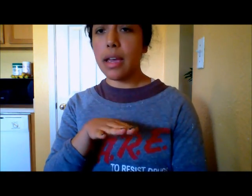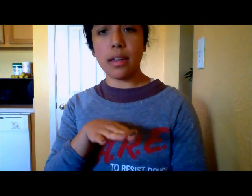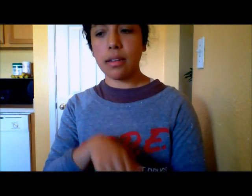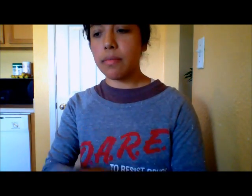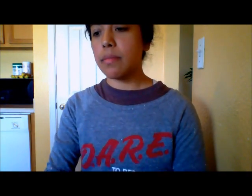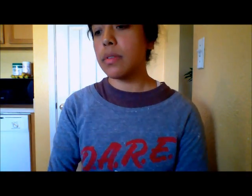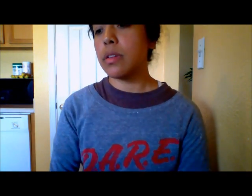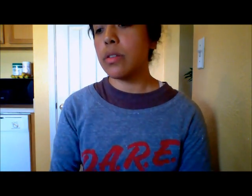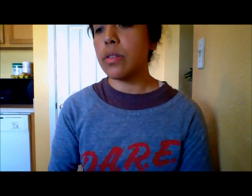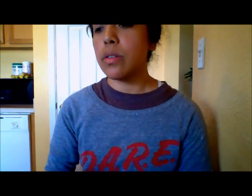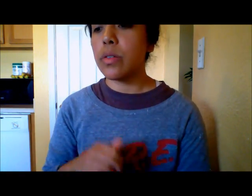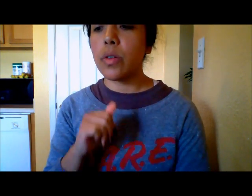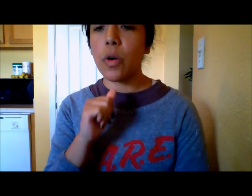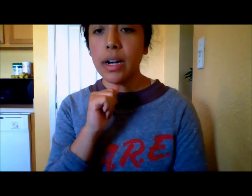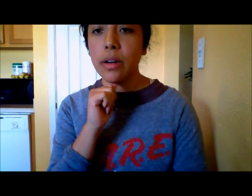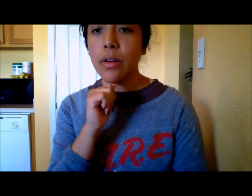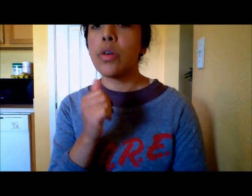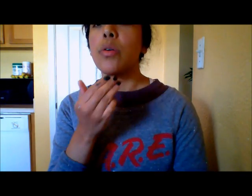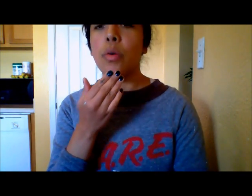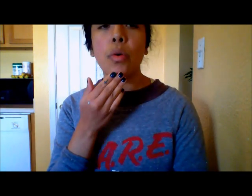bad, or